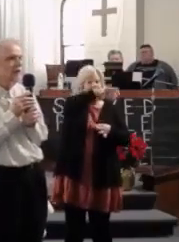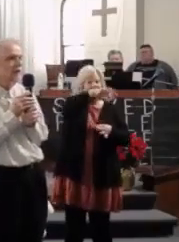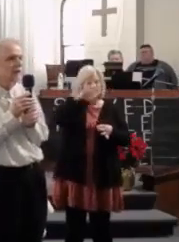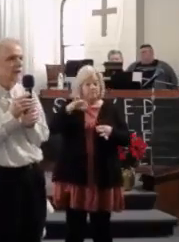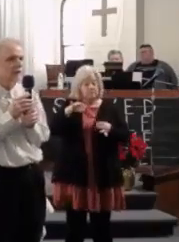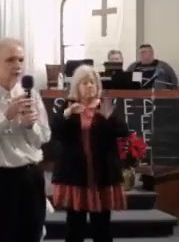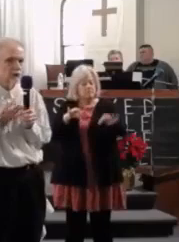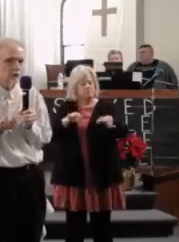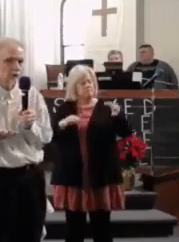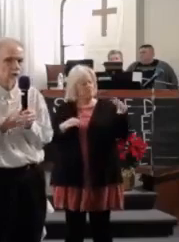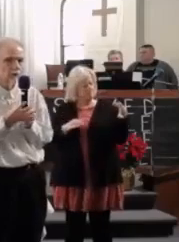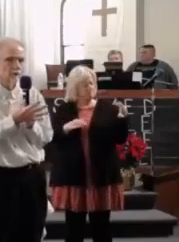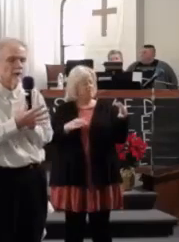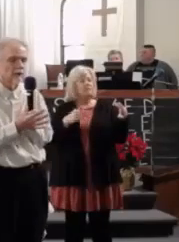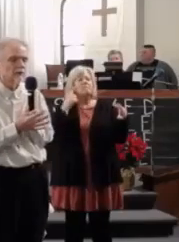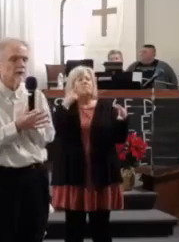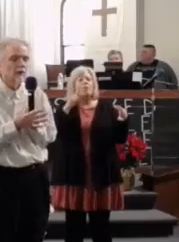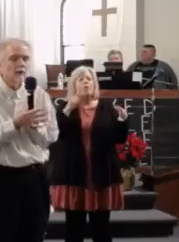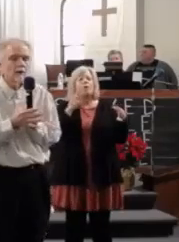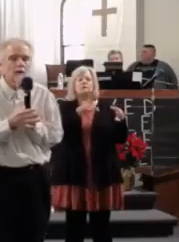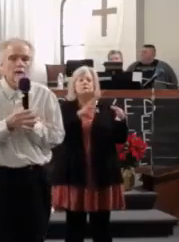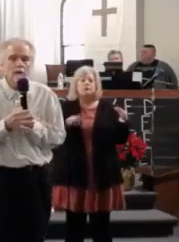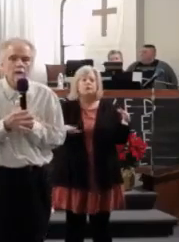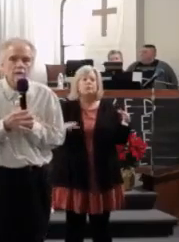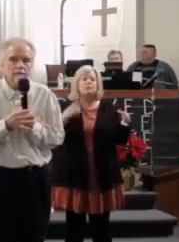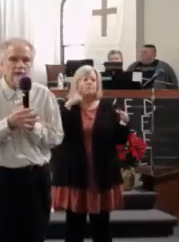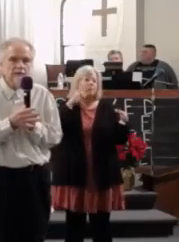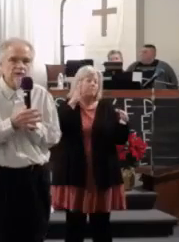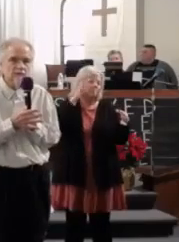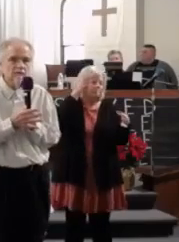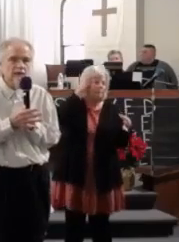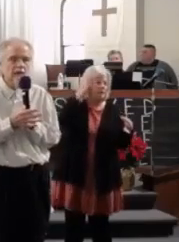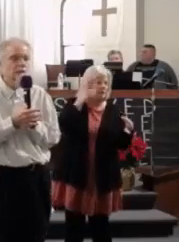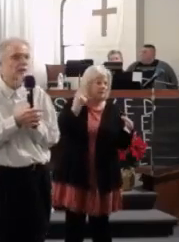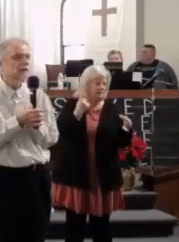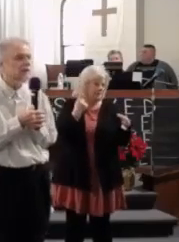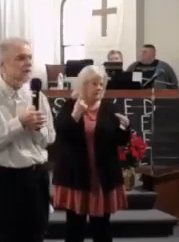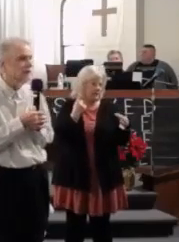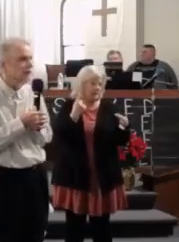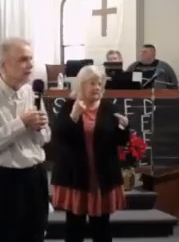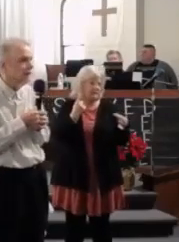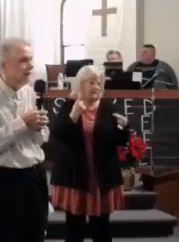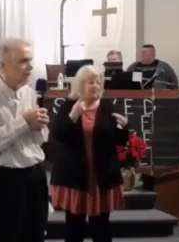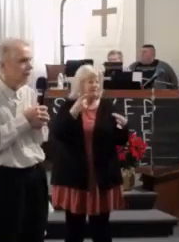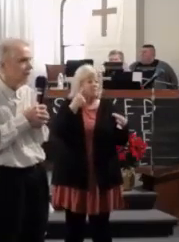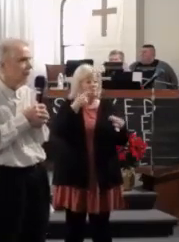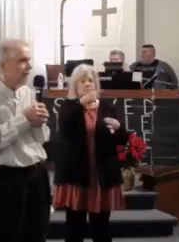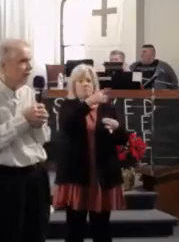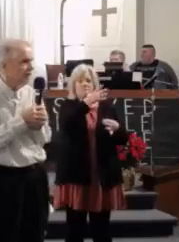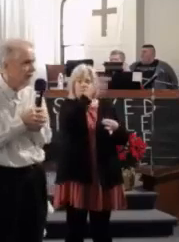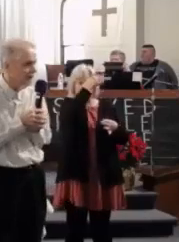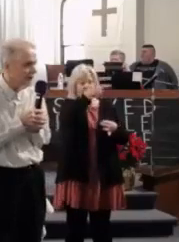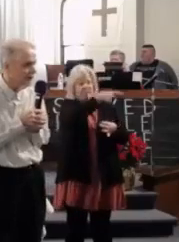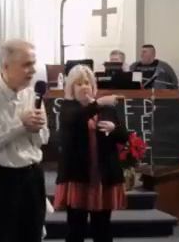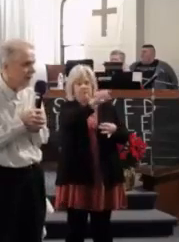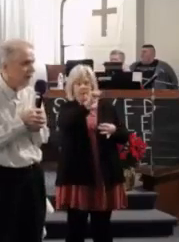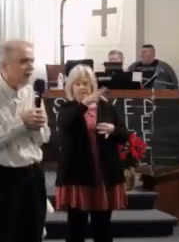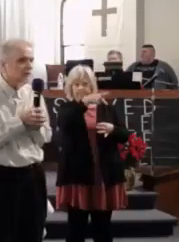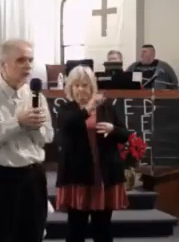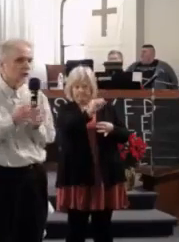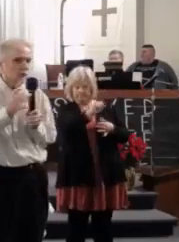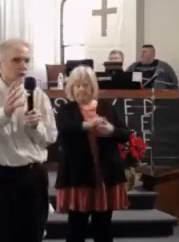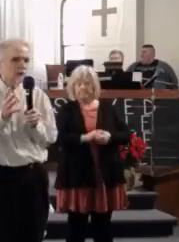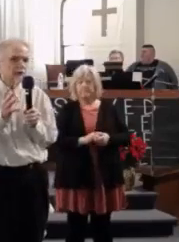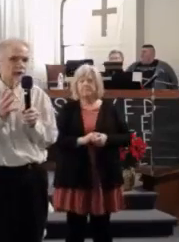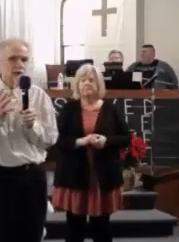use to give to the children or the parents that they serve at Akron Pregnancy Services, crisis pregnancy families. So